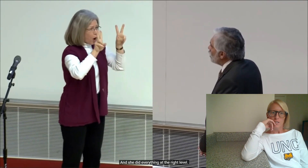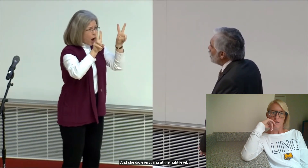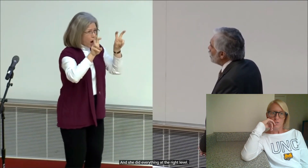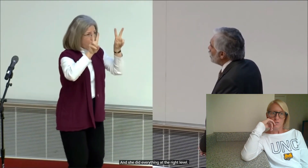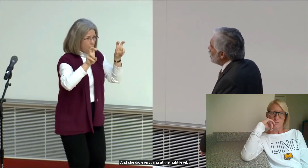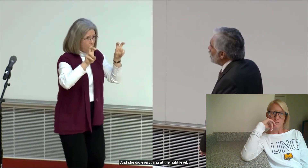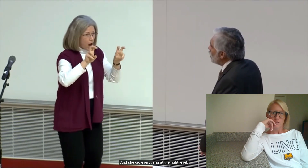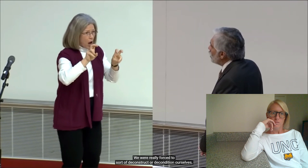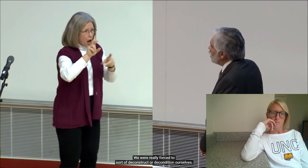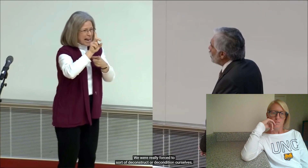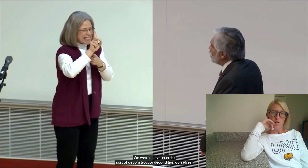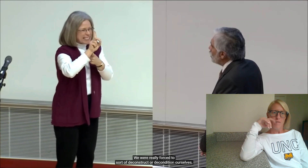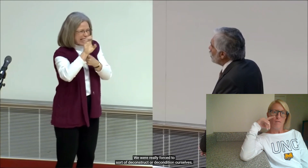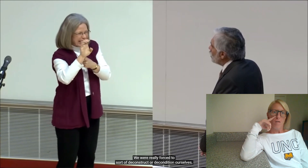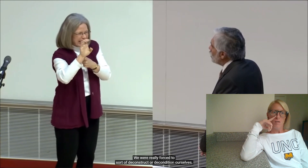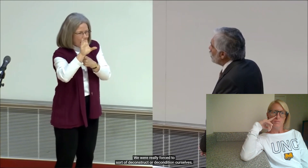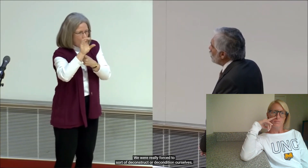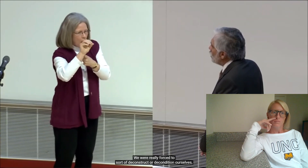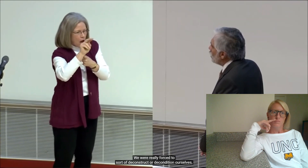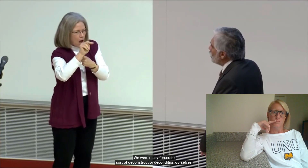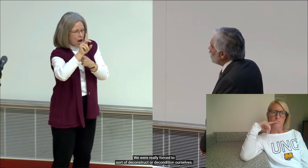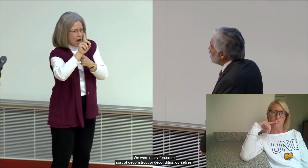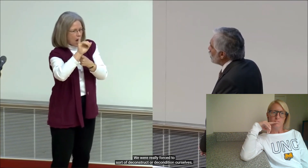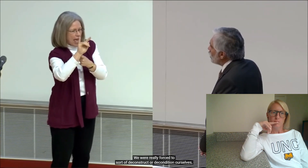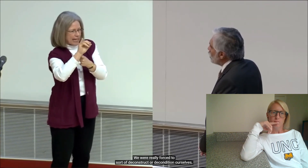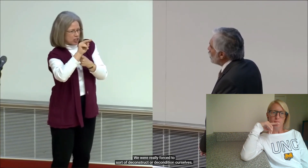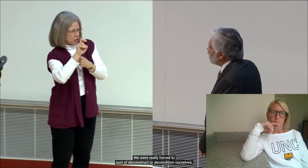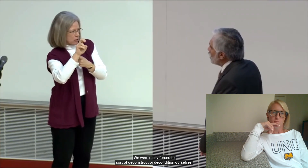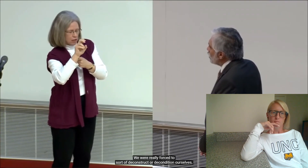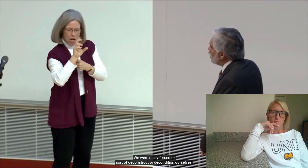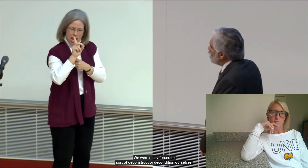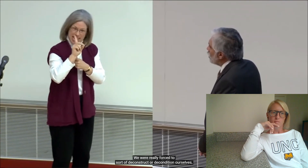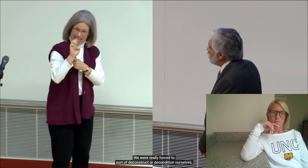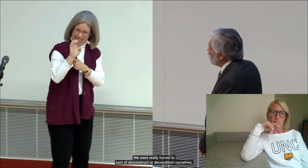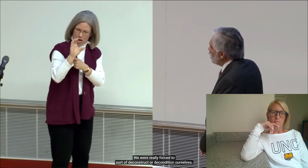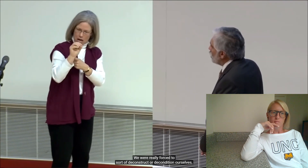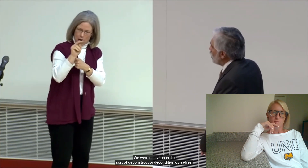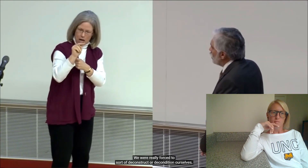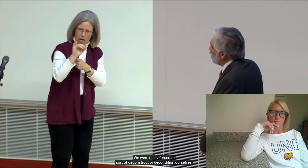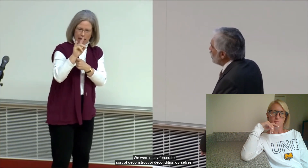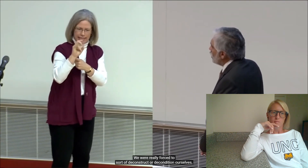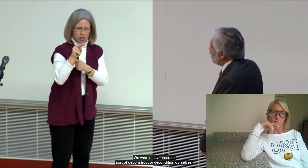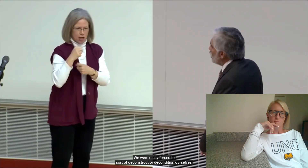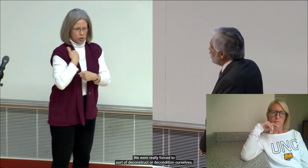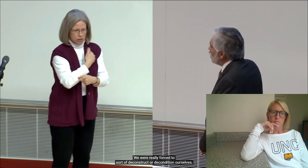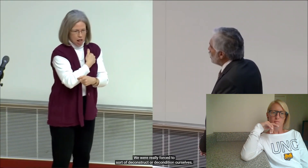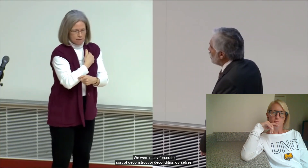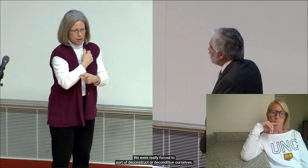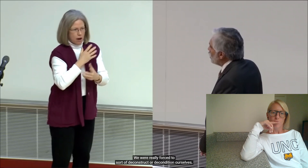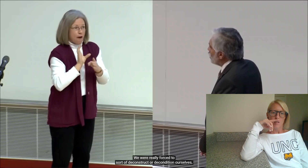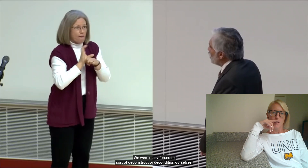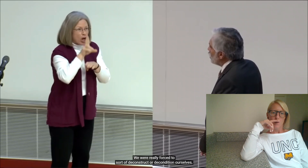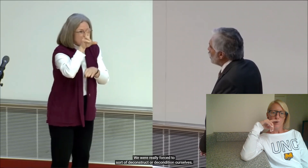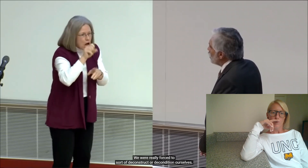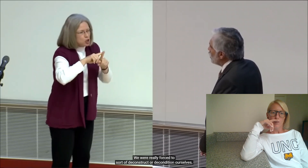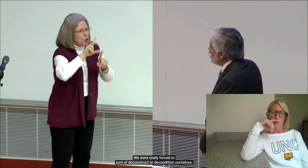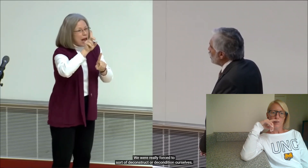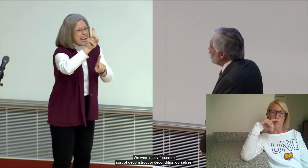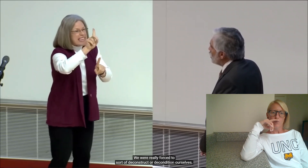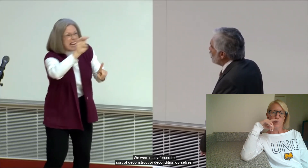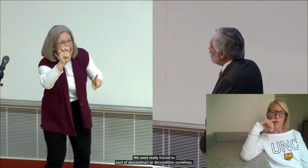everything at the right level. We were really forced to sort of deconstruct or